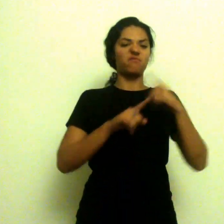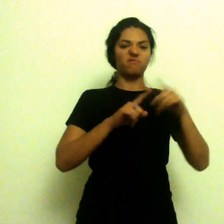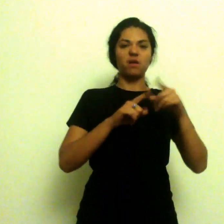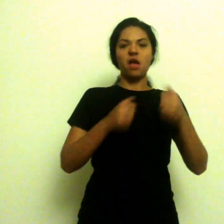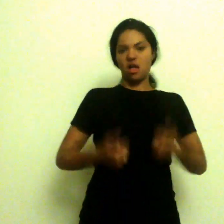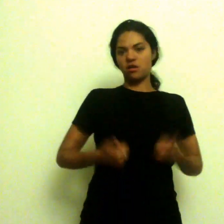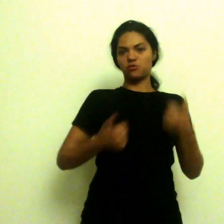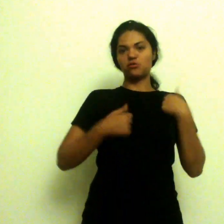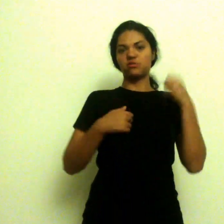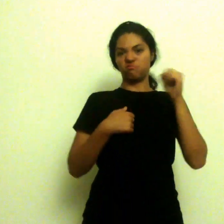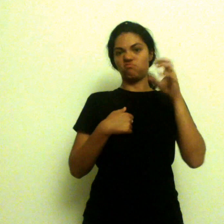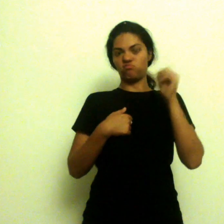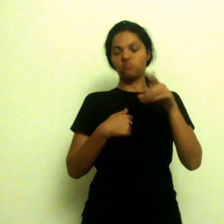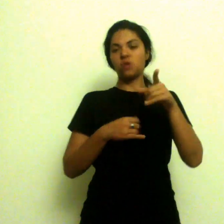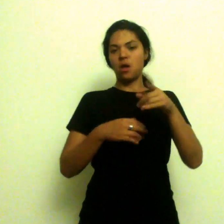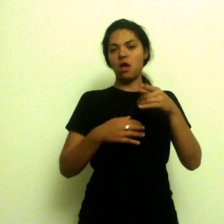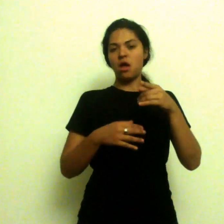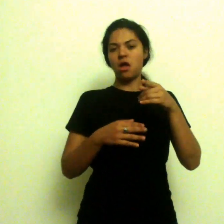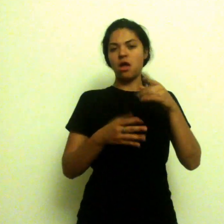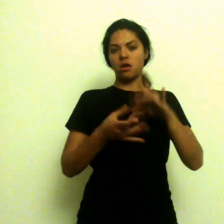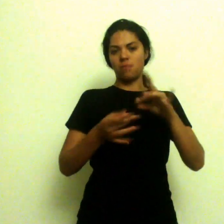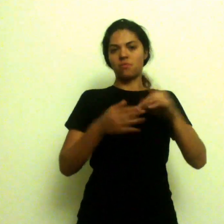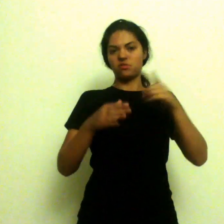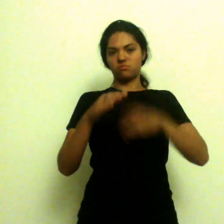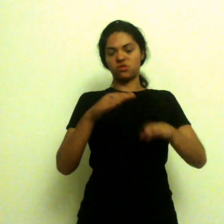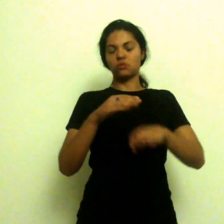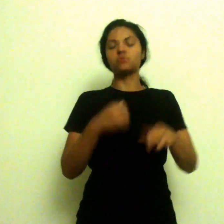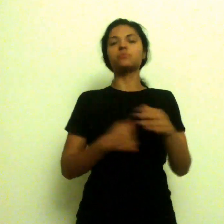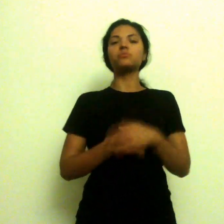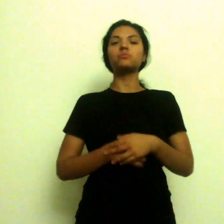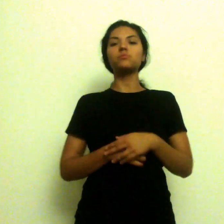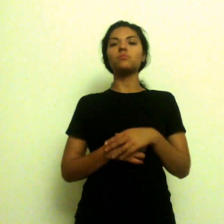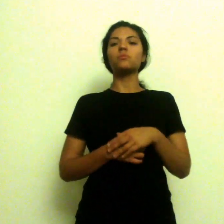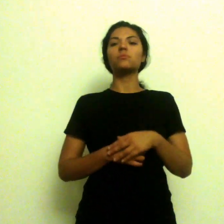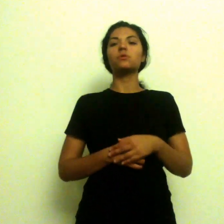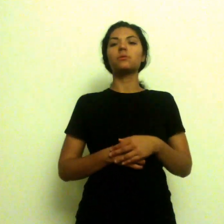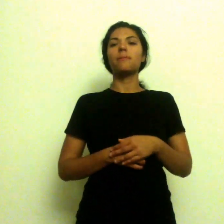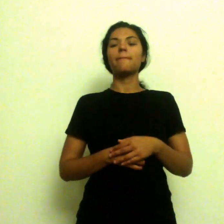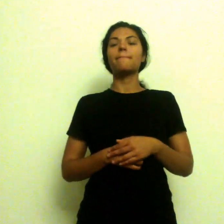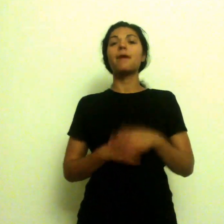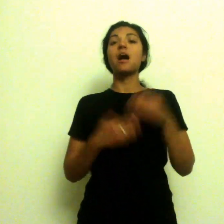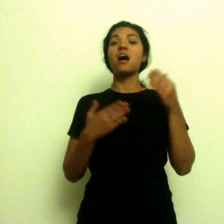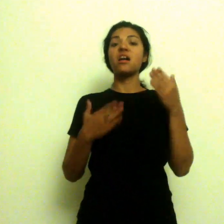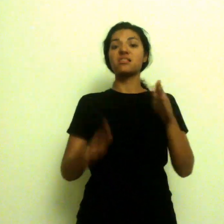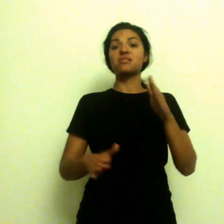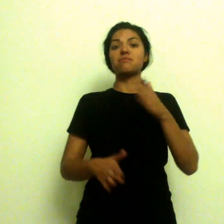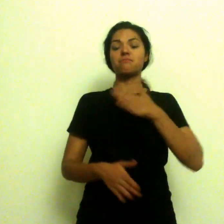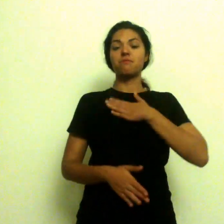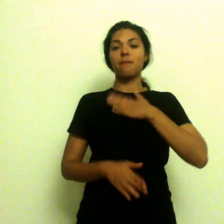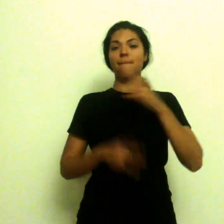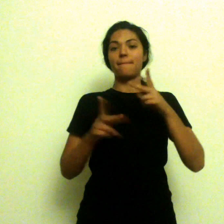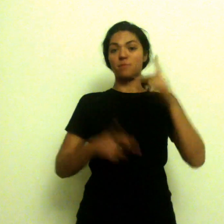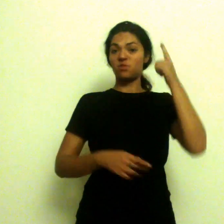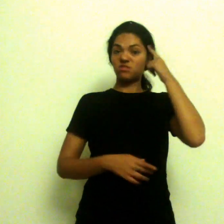921939, Norcross, Georgia 30010. Let My People Think is a listener-supported radio ministry